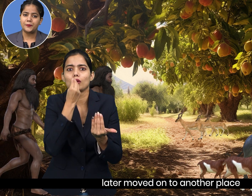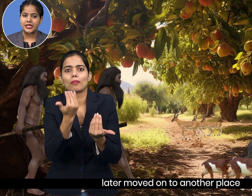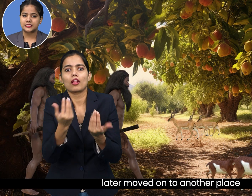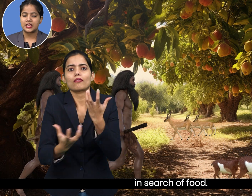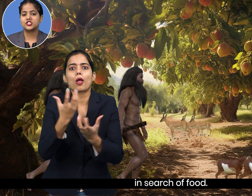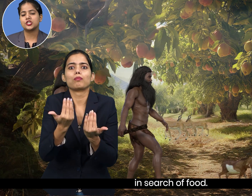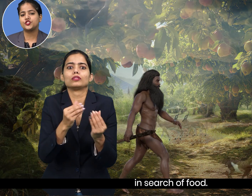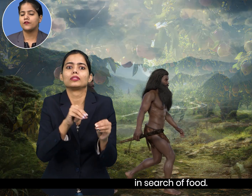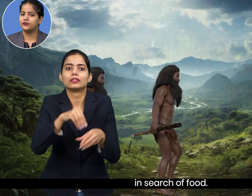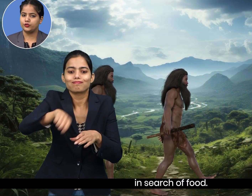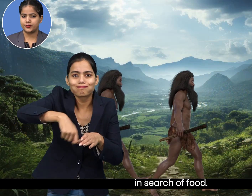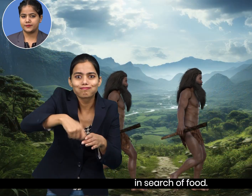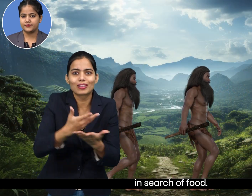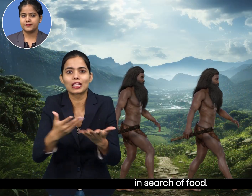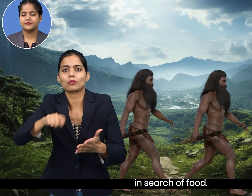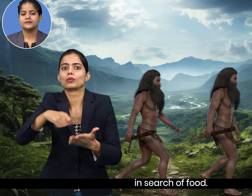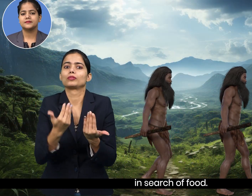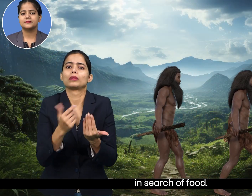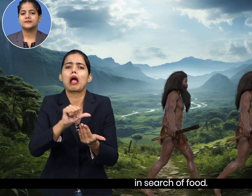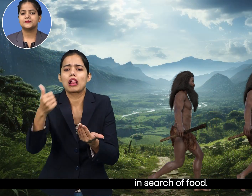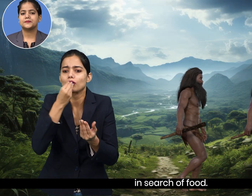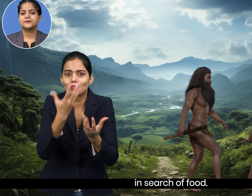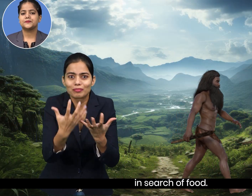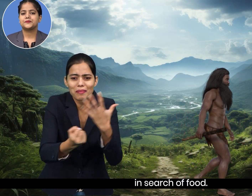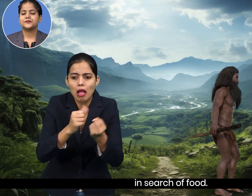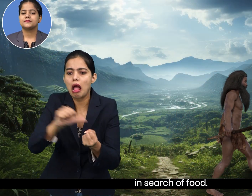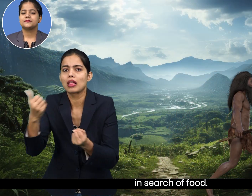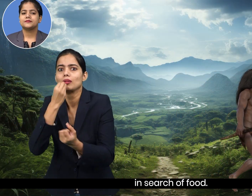another place in search of food.